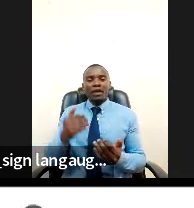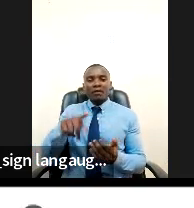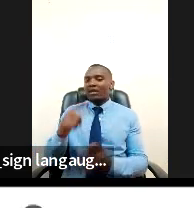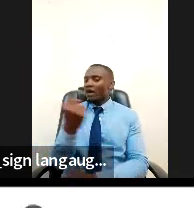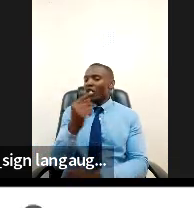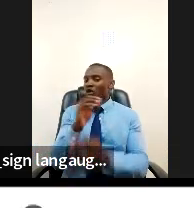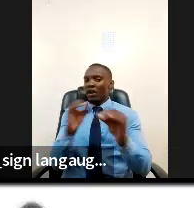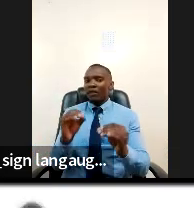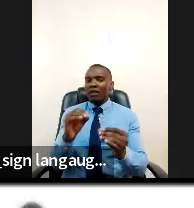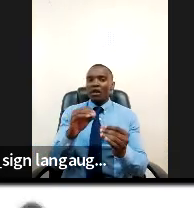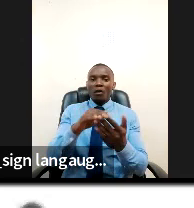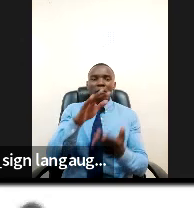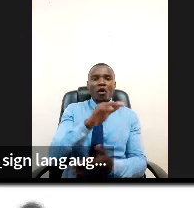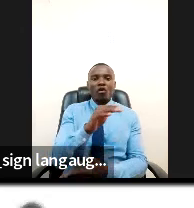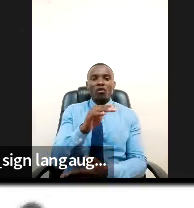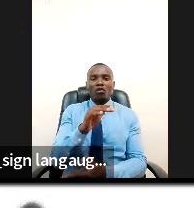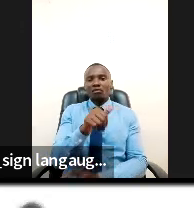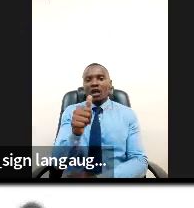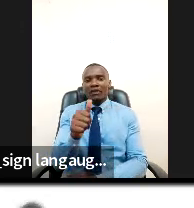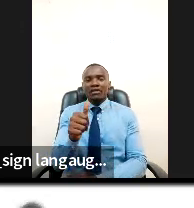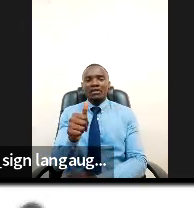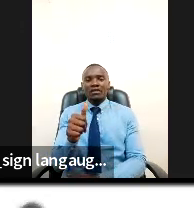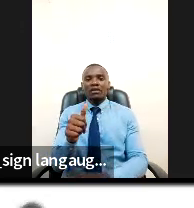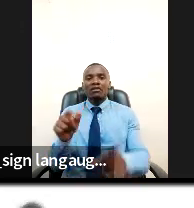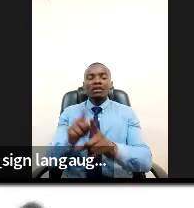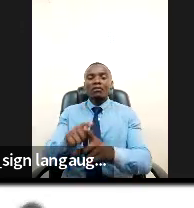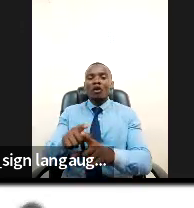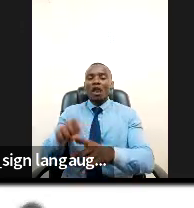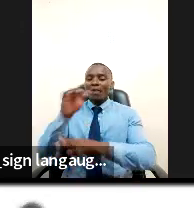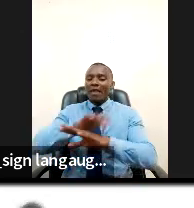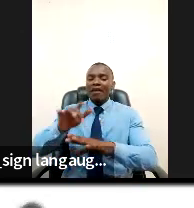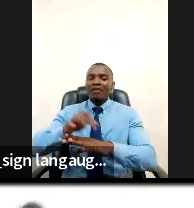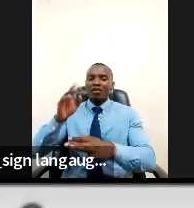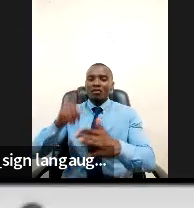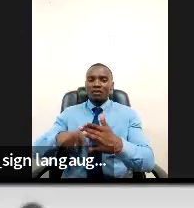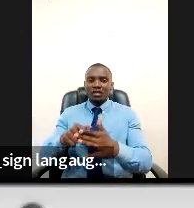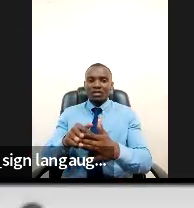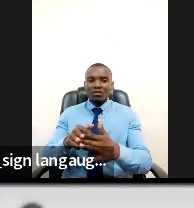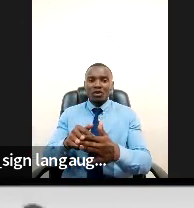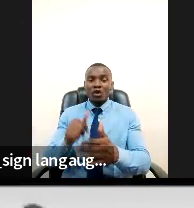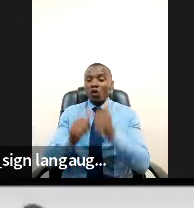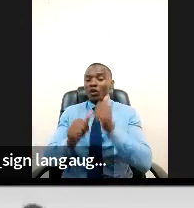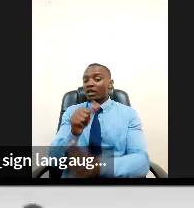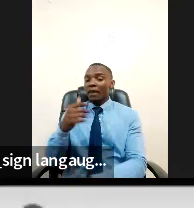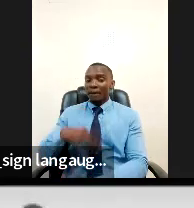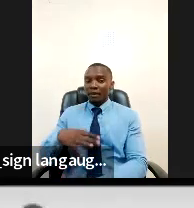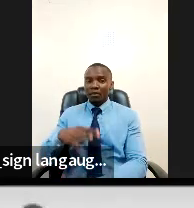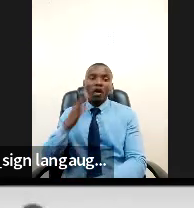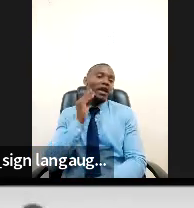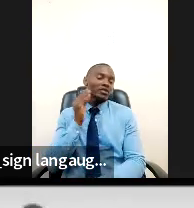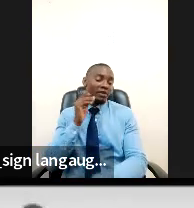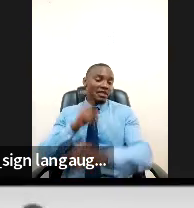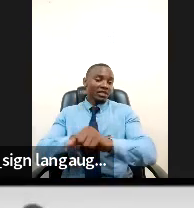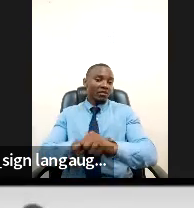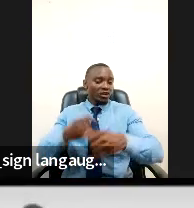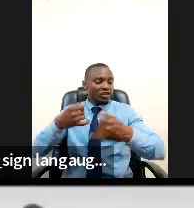or unique. The inconvenience and sleep disruptive experiences when falling asleep,